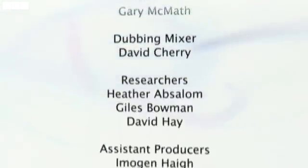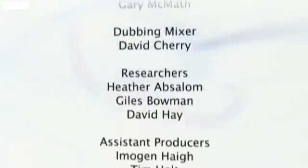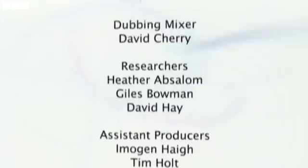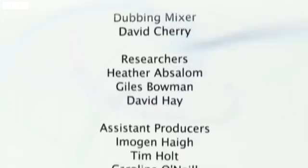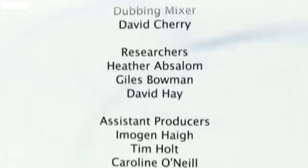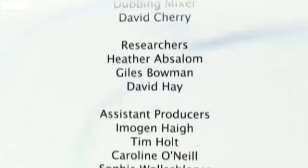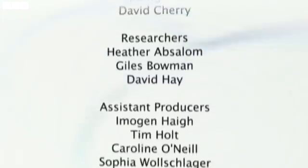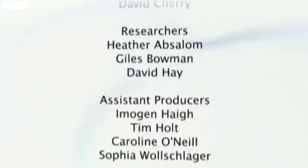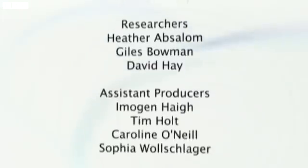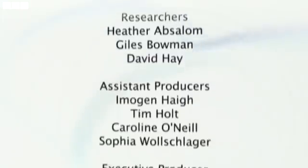Bye.